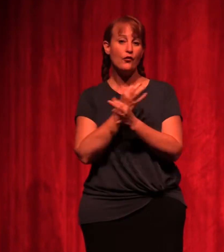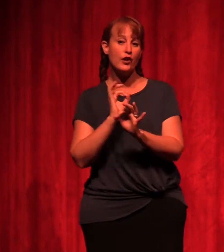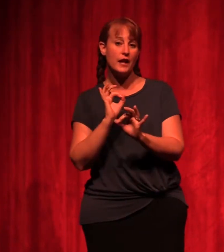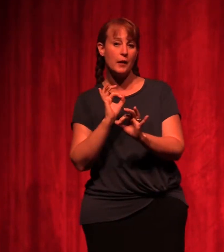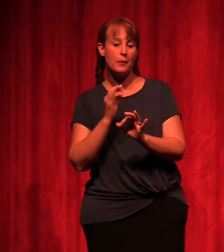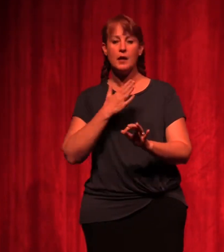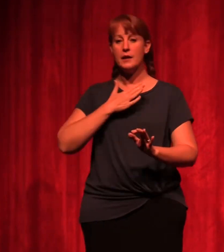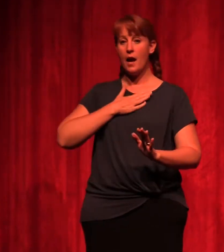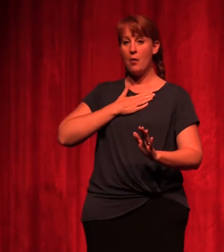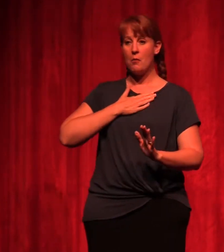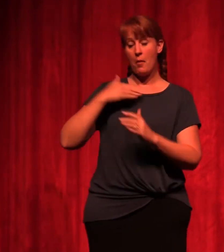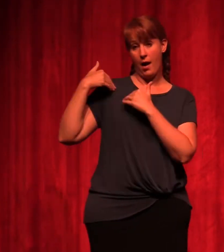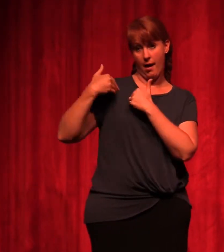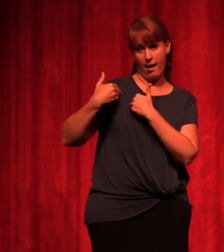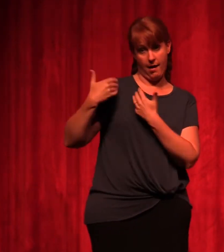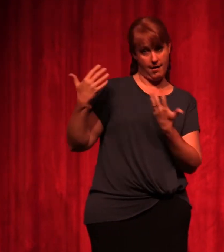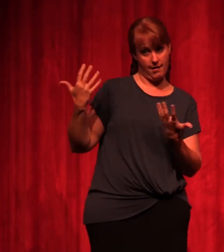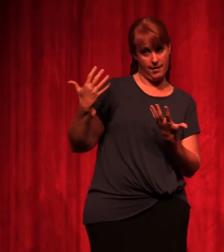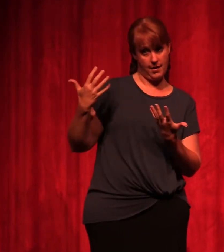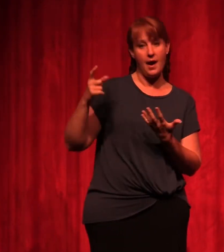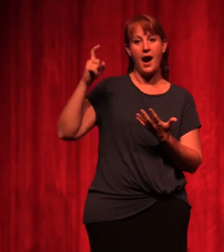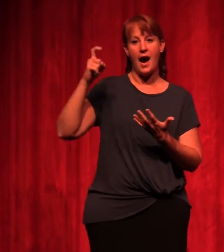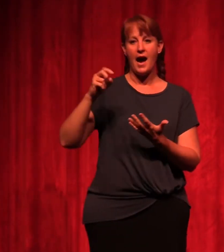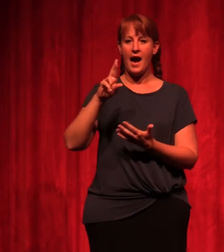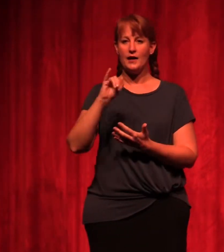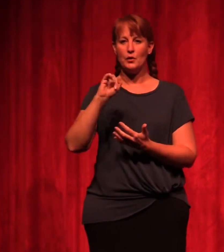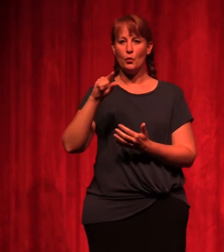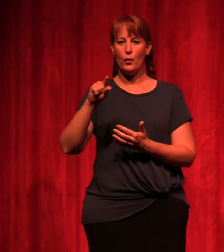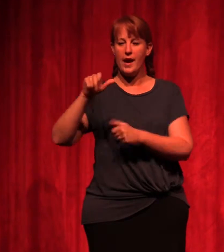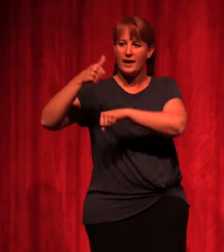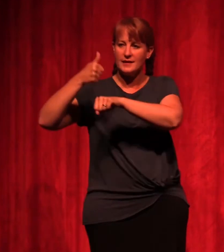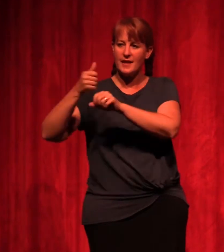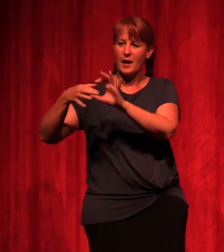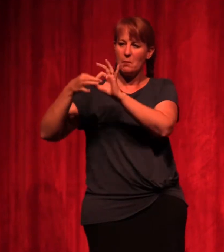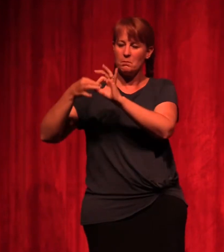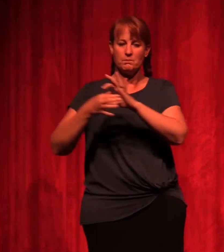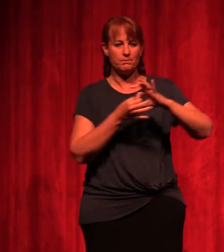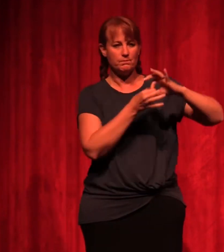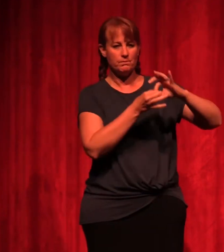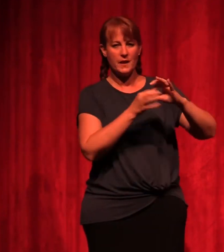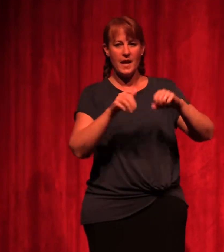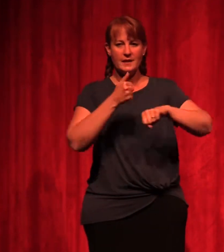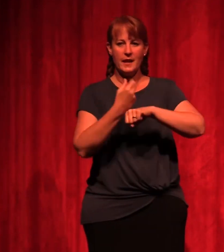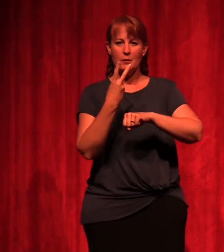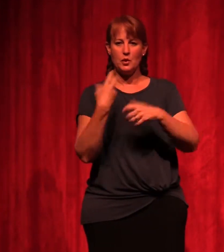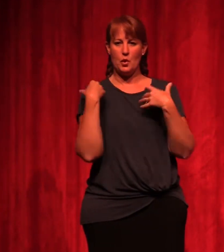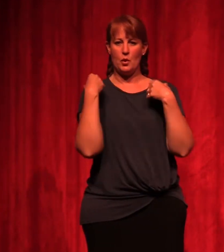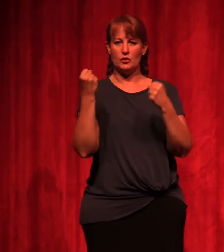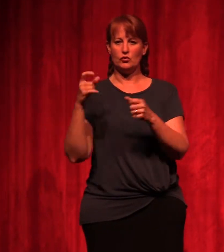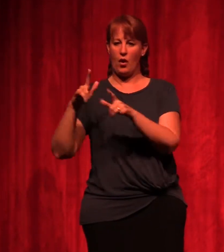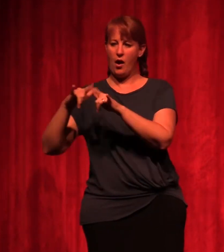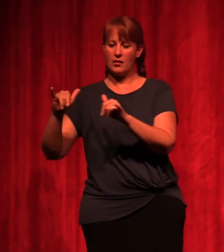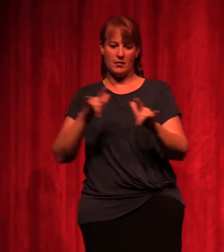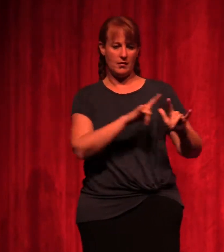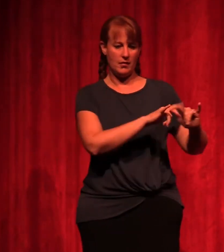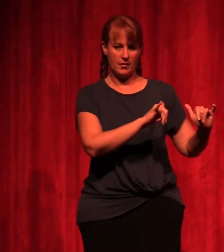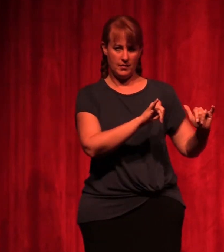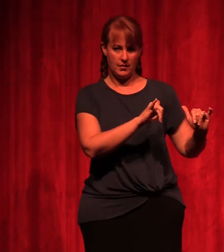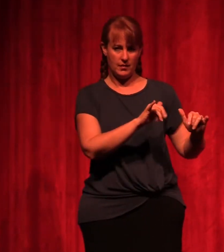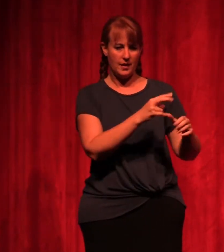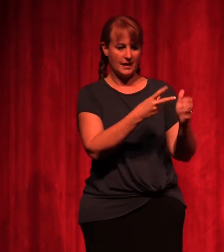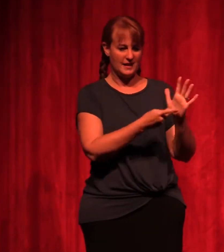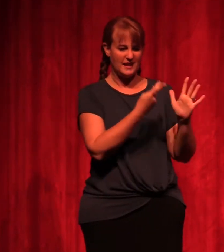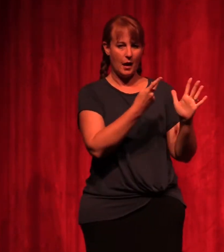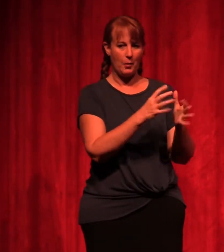My role in all of this was to do the rigging and was to set up 2 strong redundant anchors for Nyandak to help